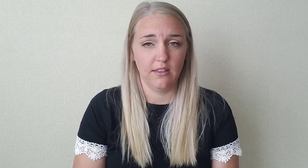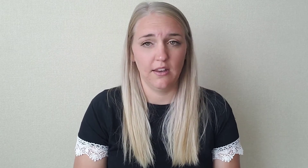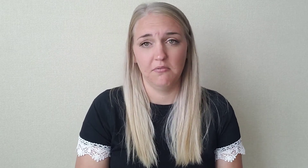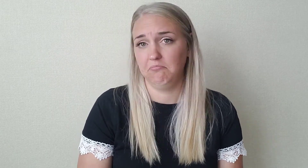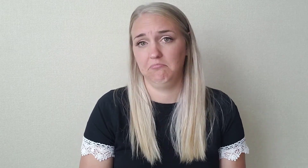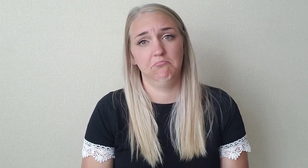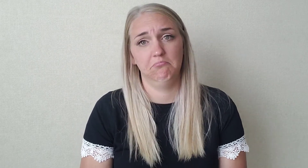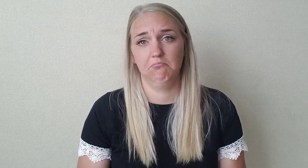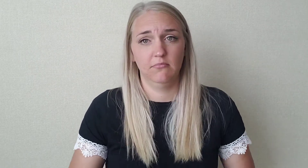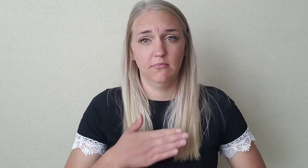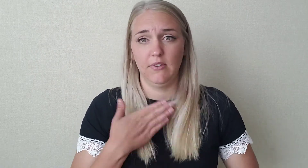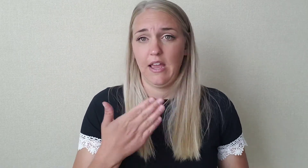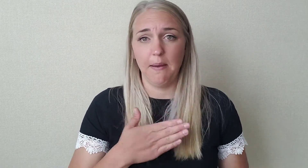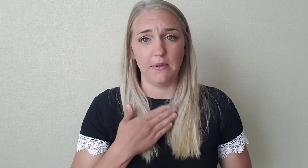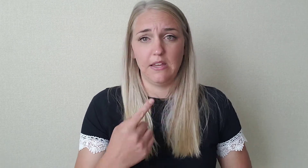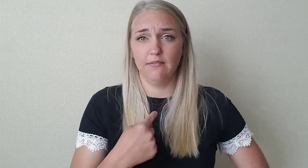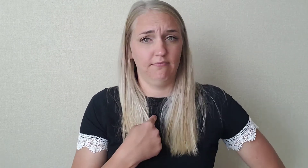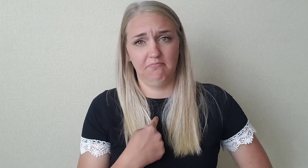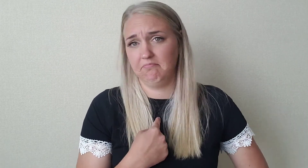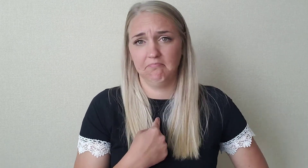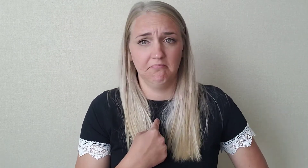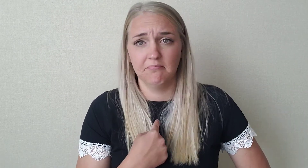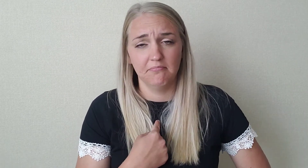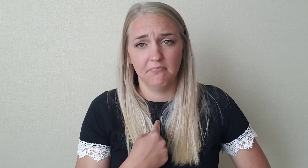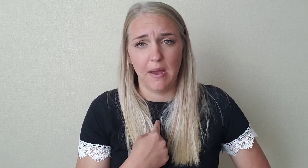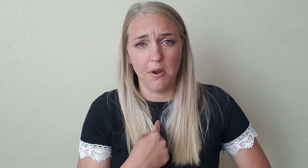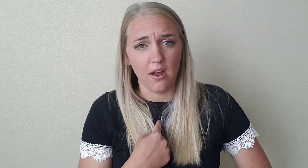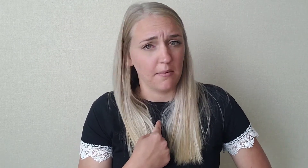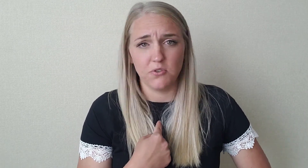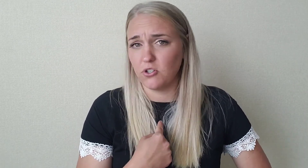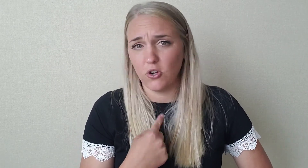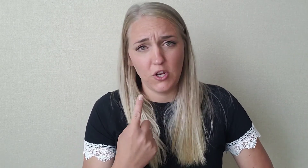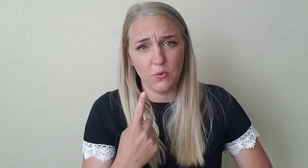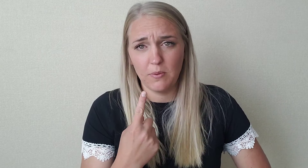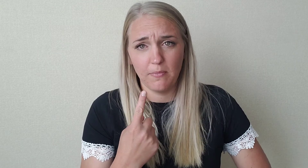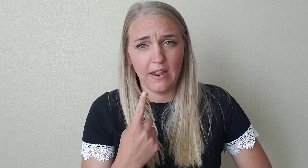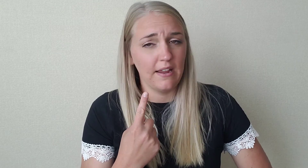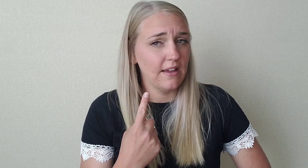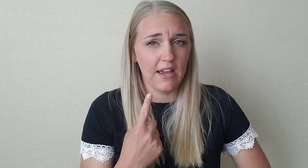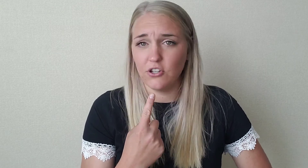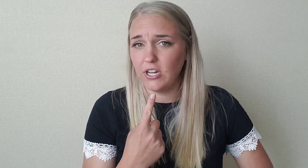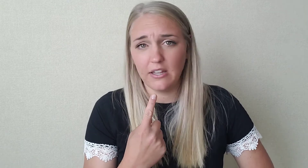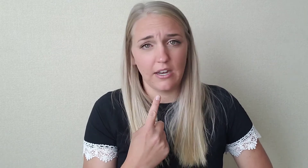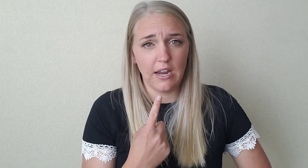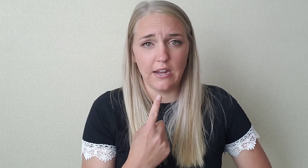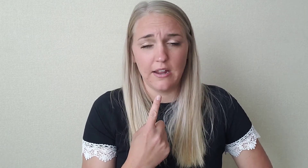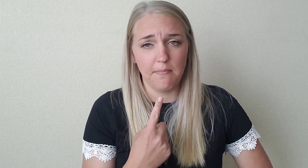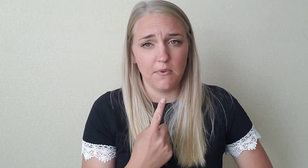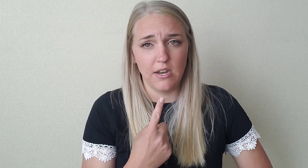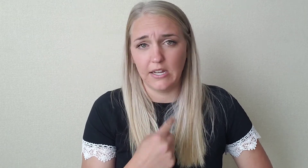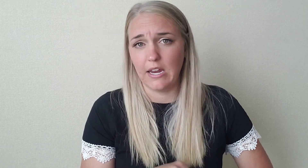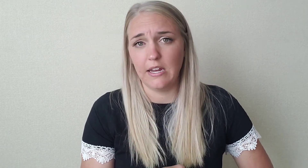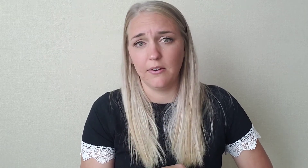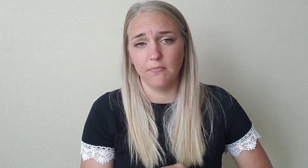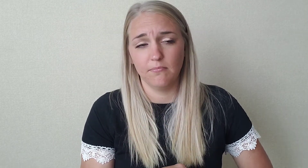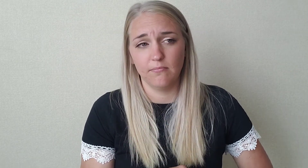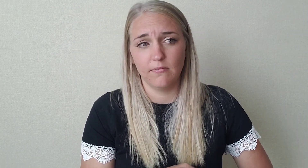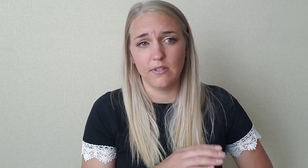then happy, I'm not. I'm just showing you with my head shake that I am negating the